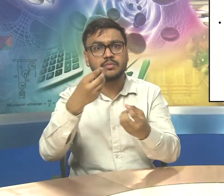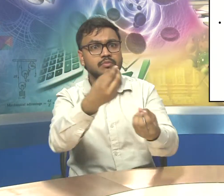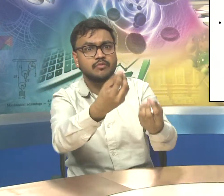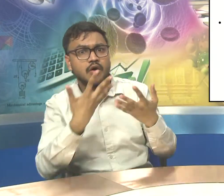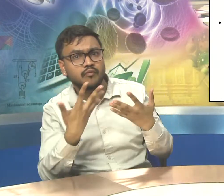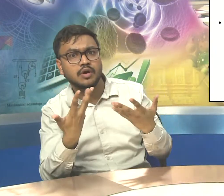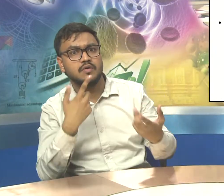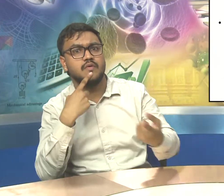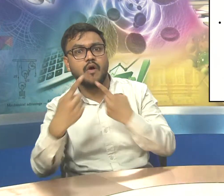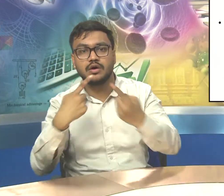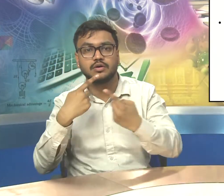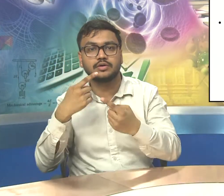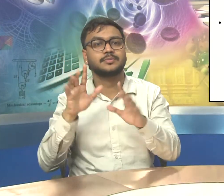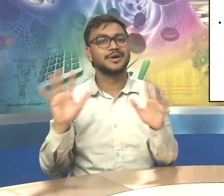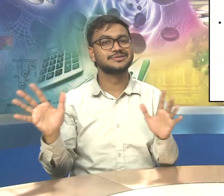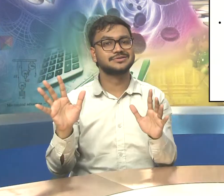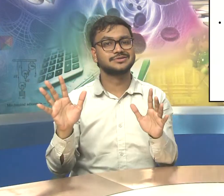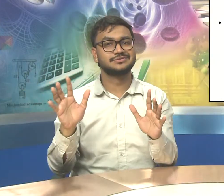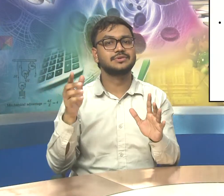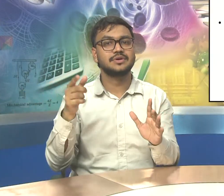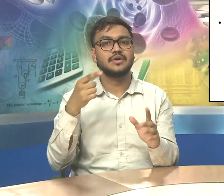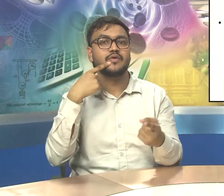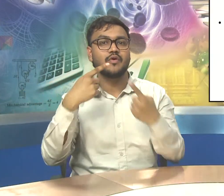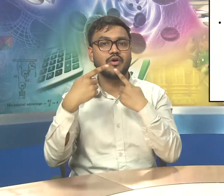the house or tell me.